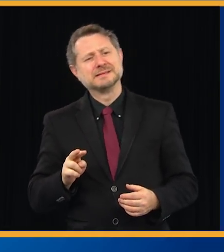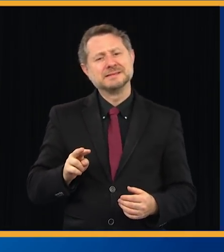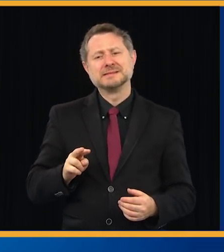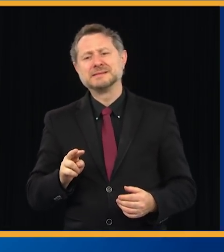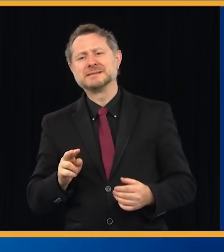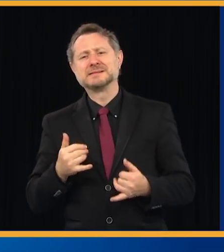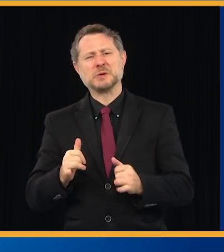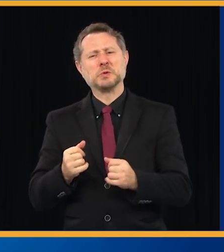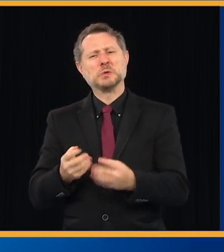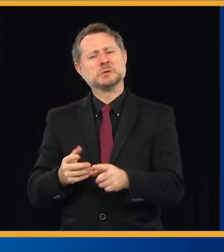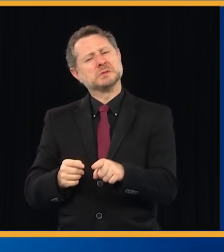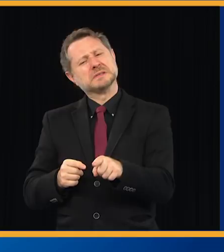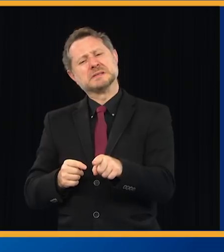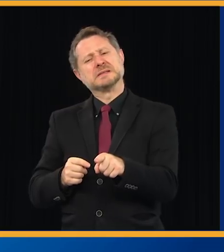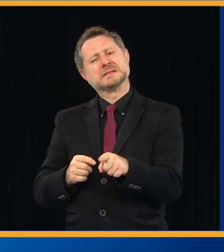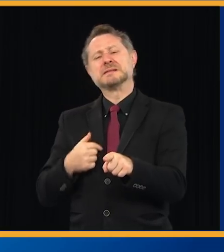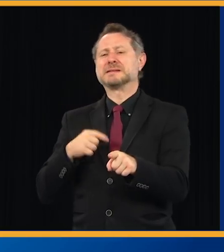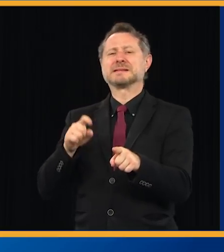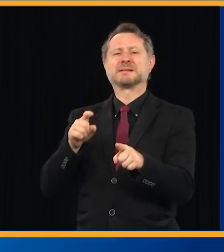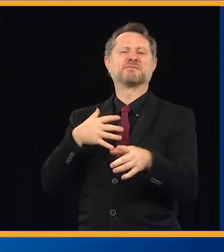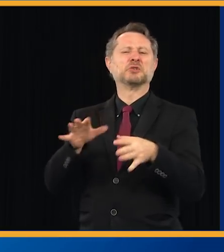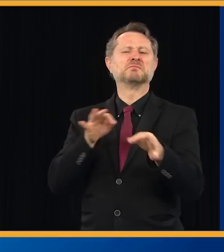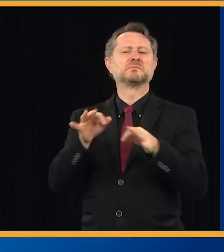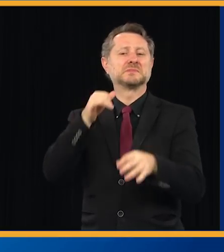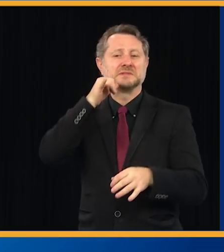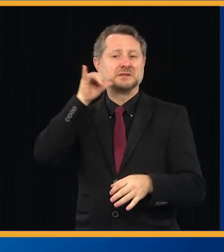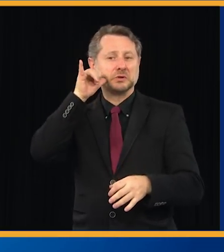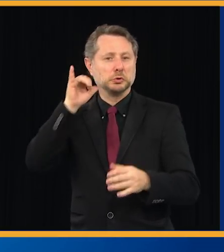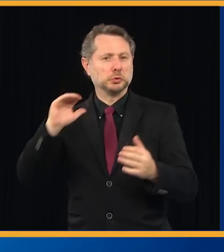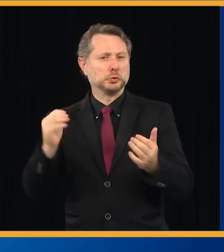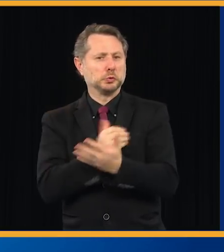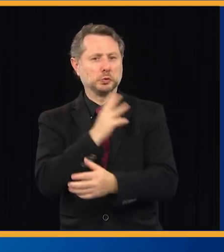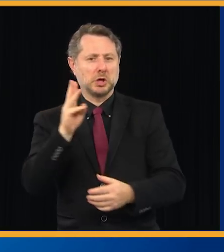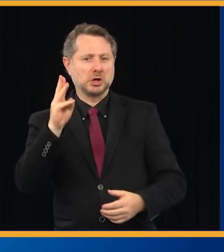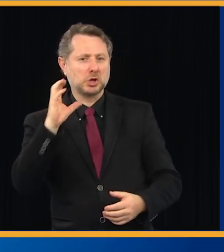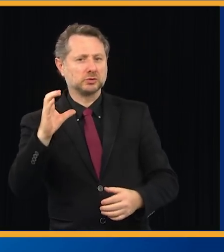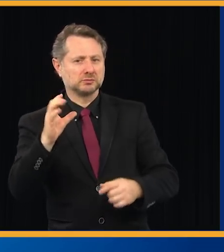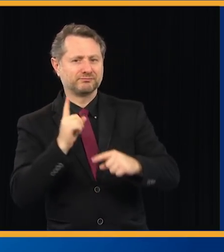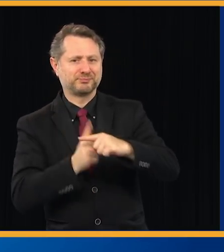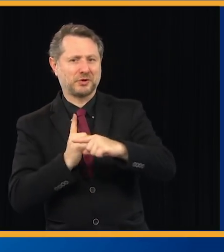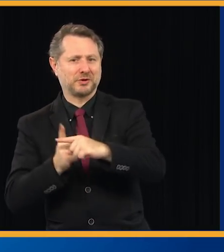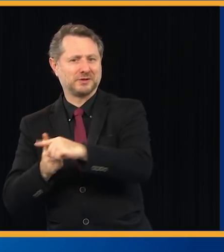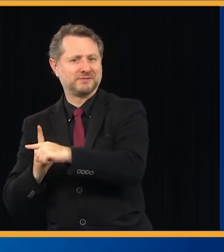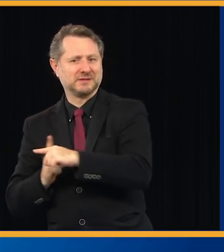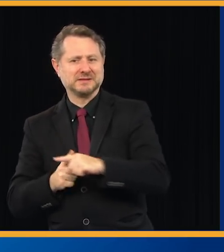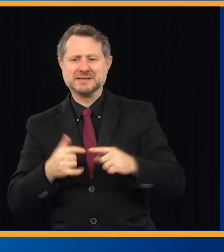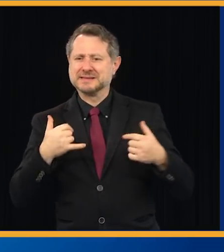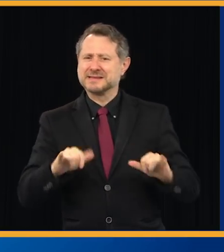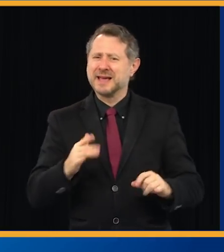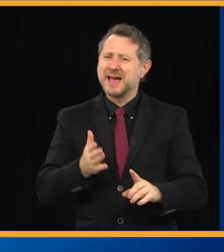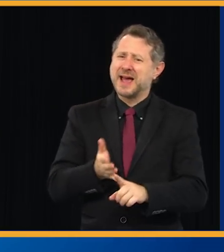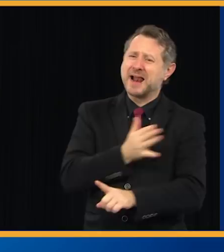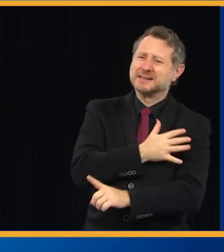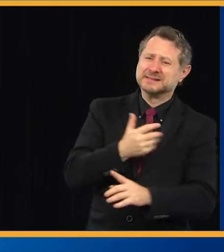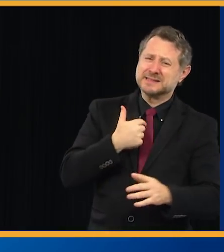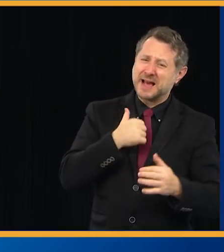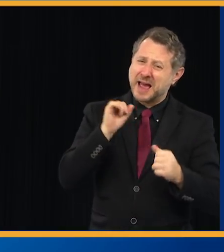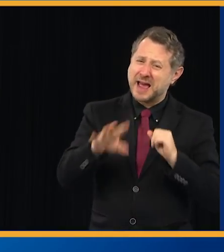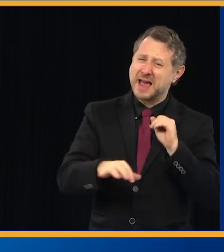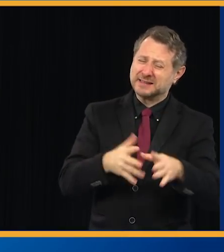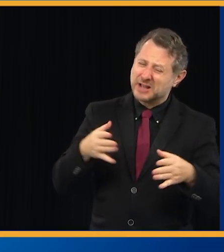yesterday. With everything we've done, we still have 600 new cases yesterday, either walking in the door